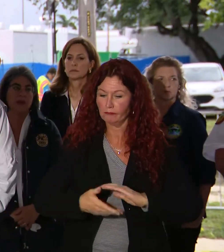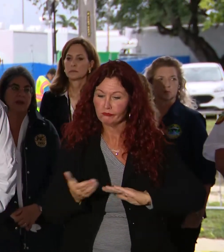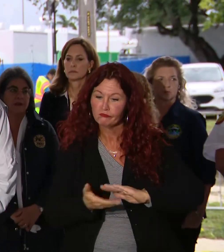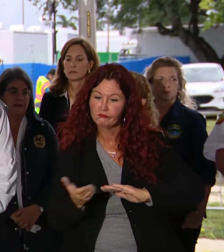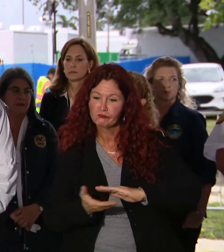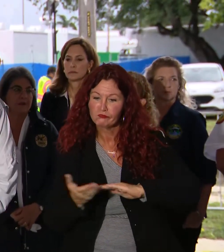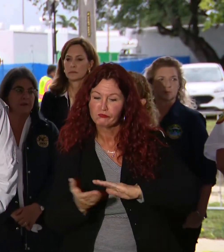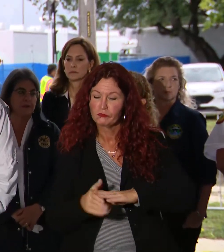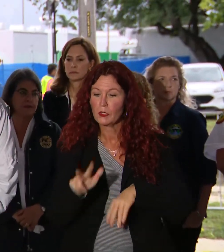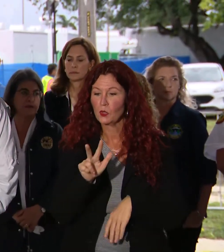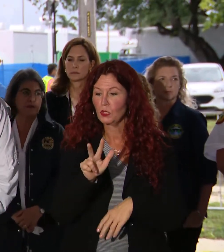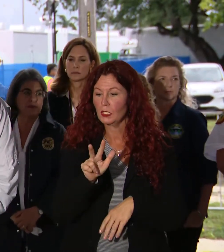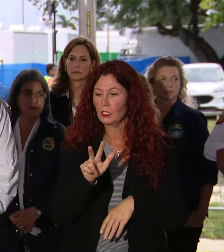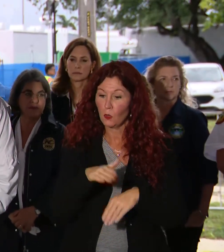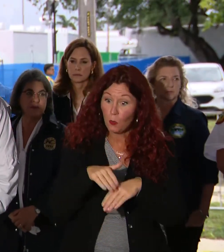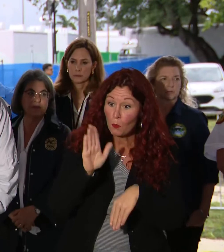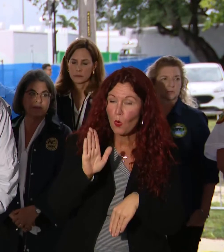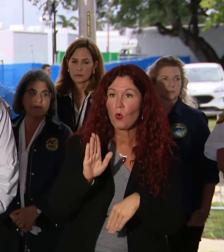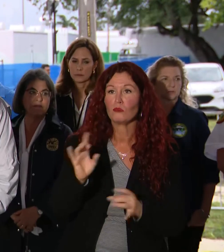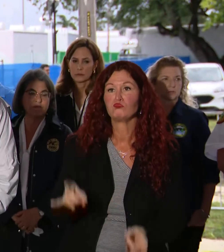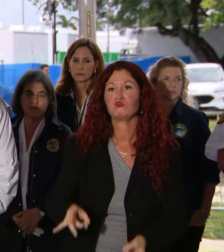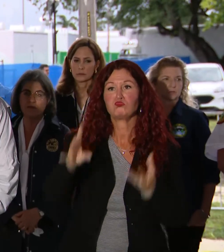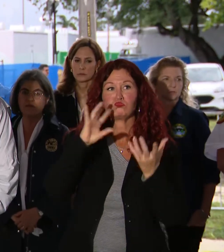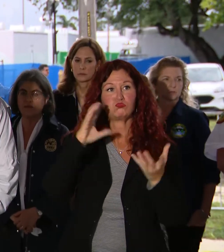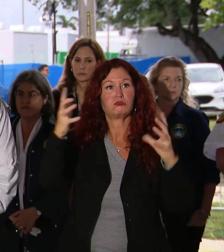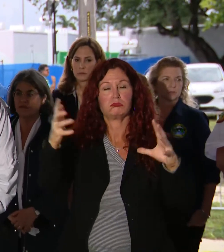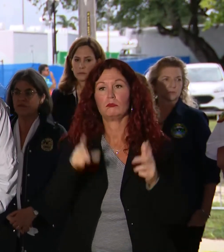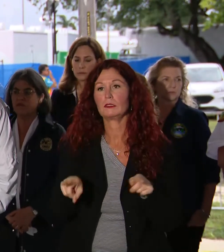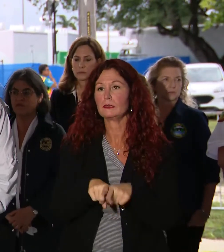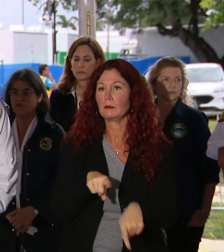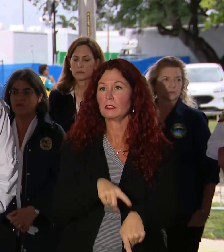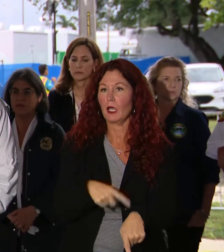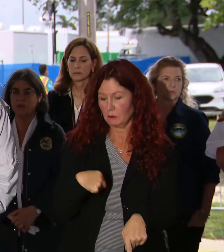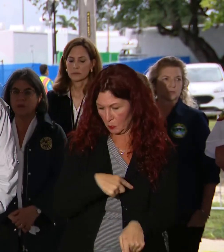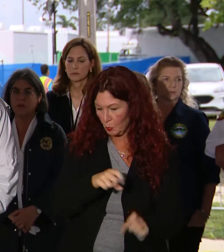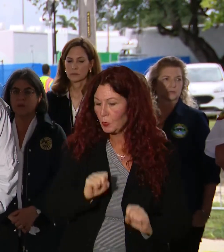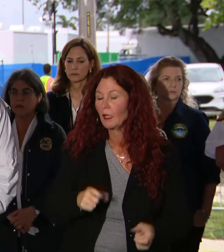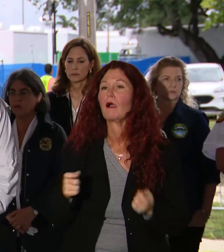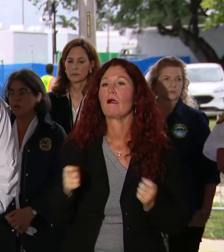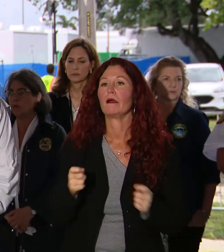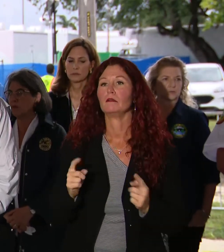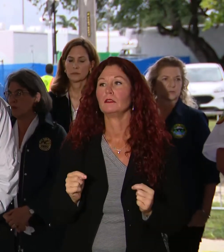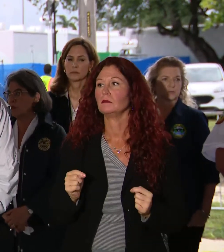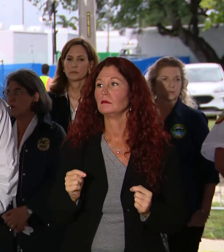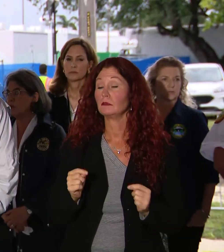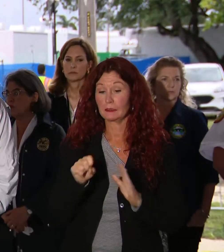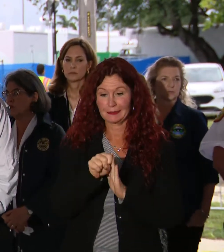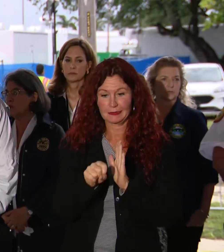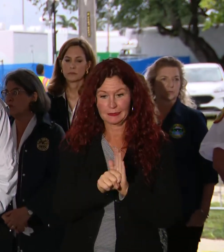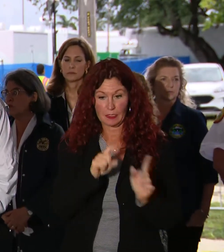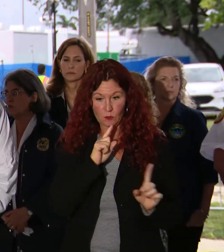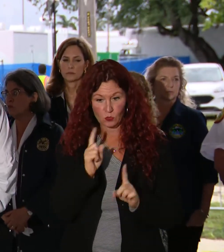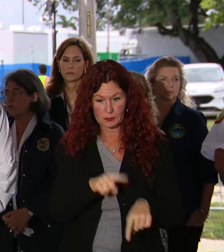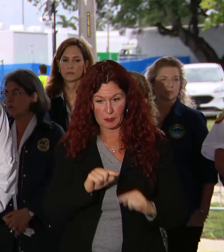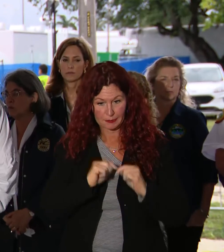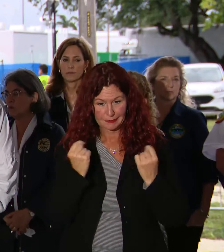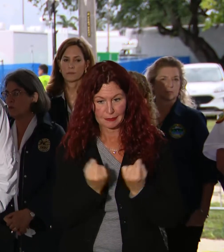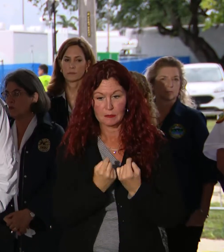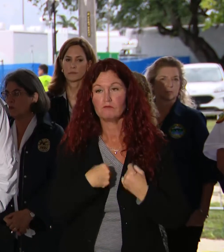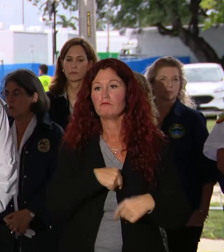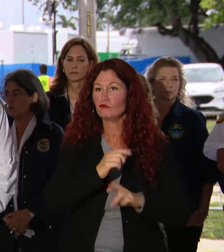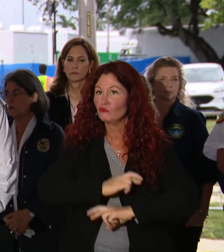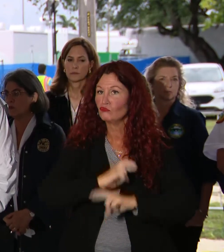more disasters at the same time with our state emergency response team, and they stand ready to serve